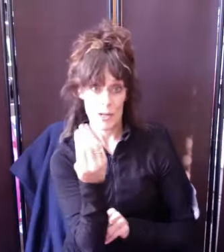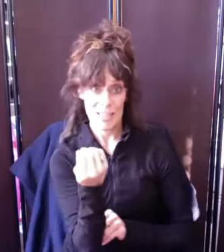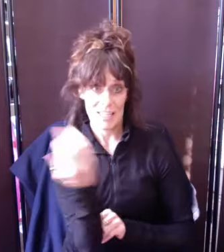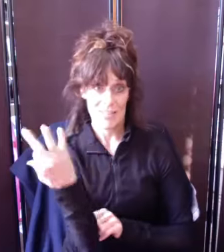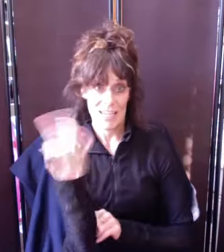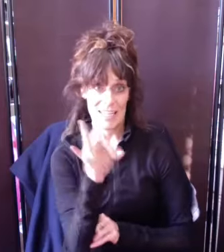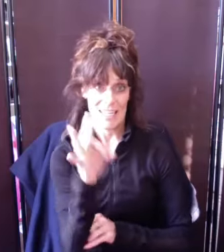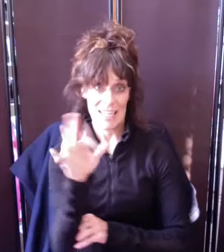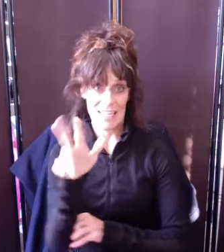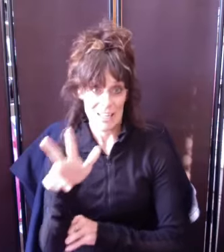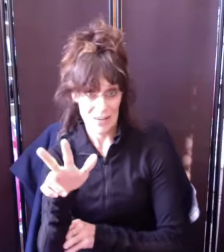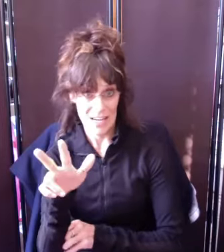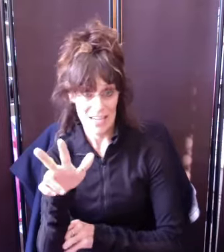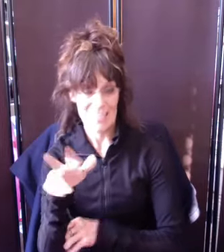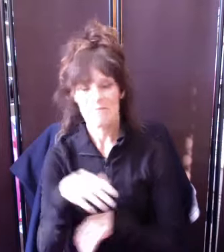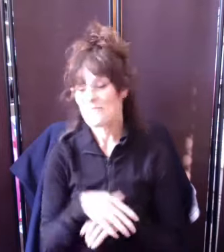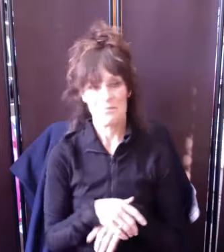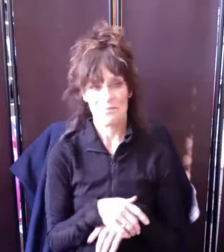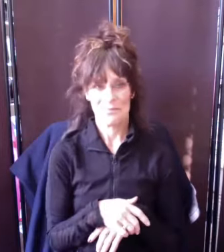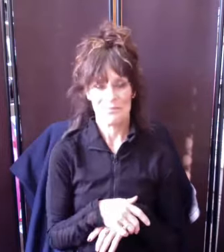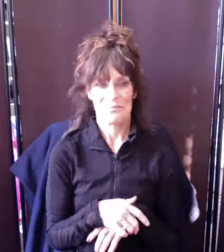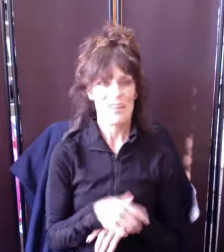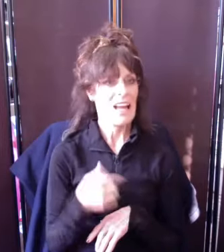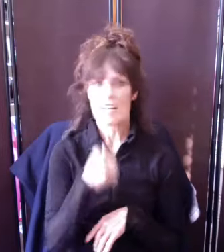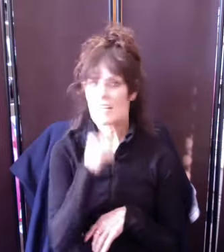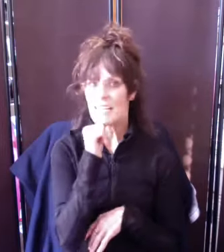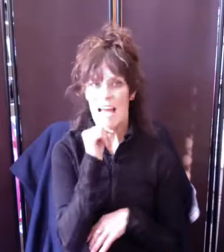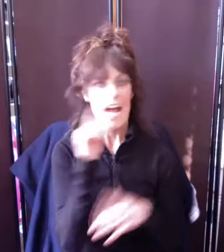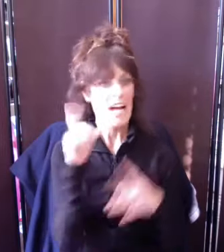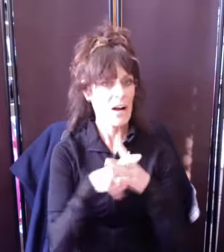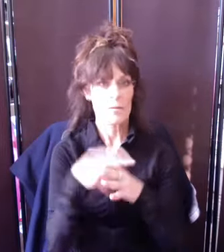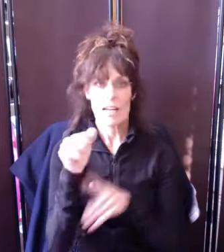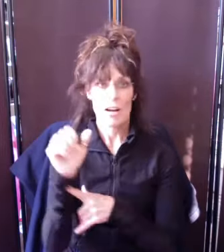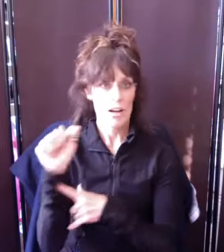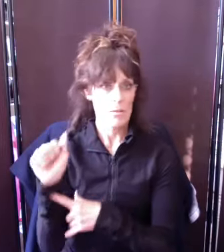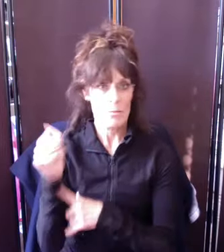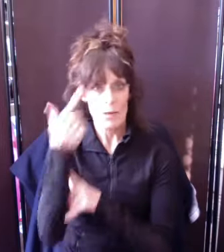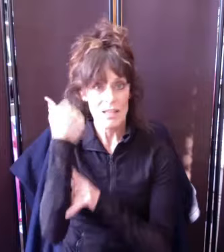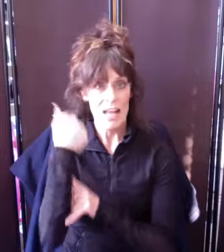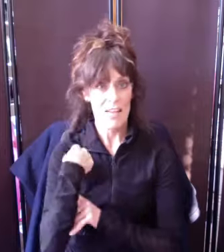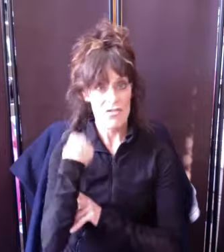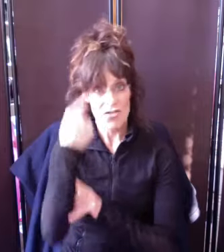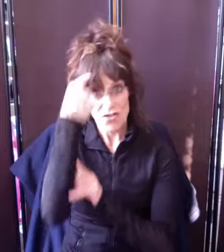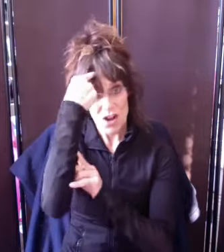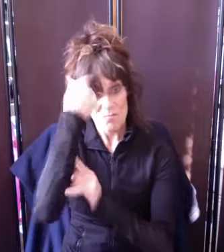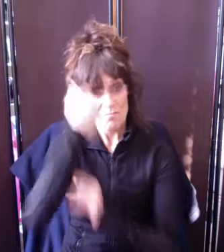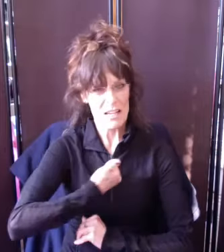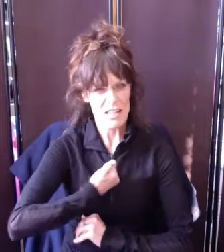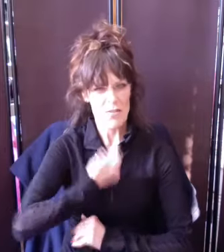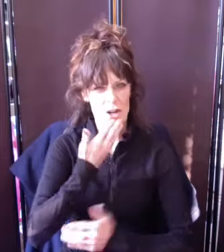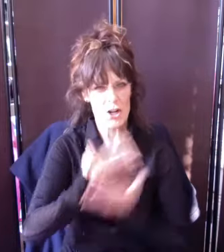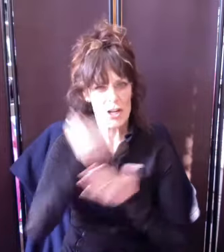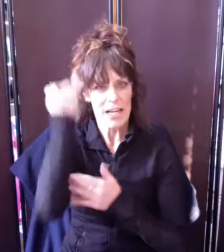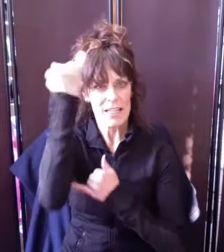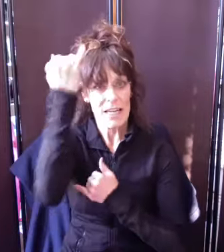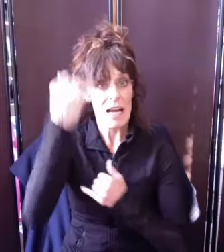1993. I did not come to Alcoholics Anonymous because I thought it was a good idea. It's one of the things I like to start off with. You know,